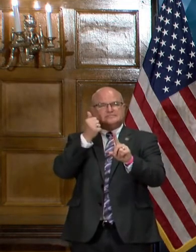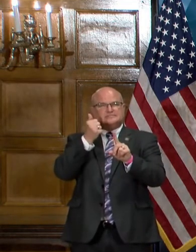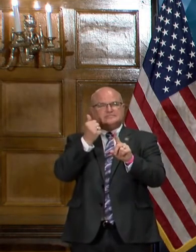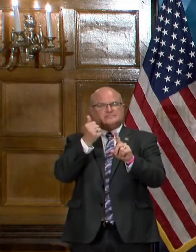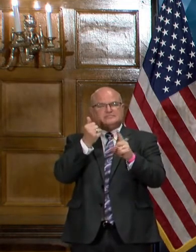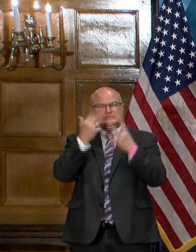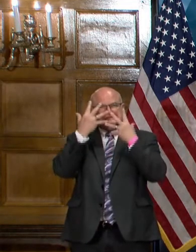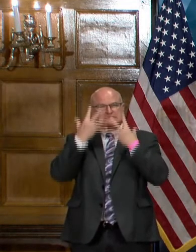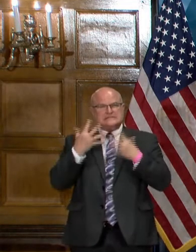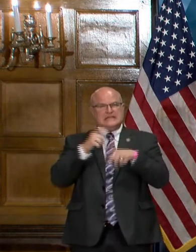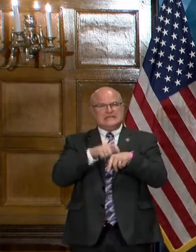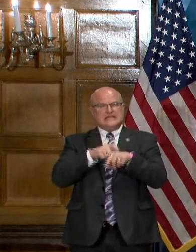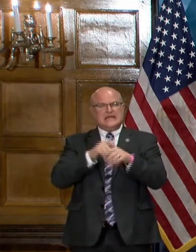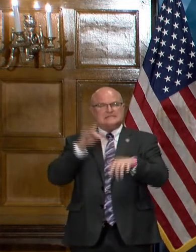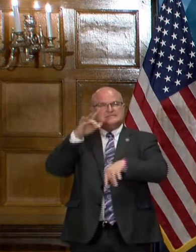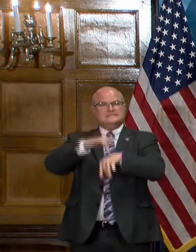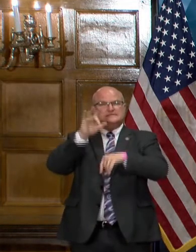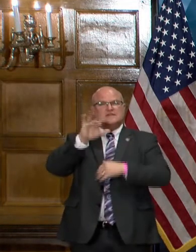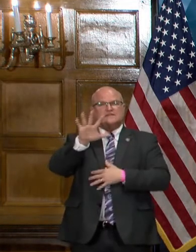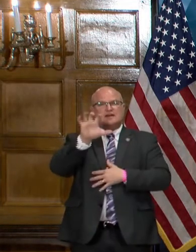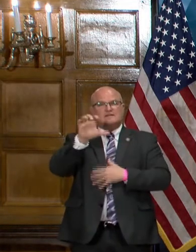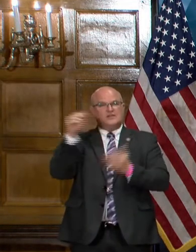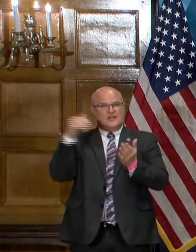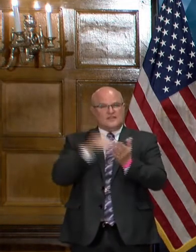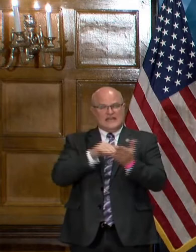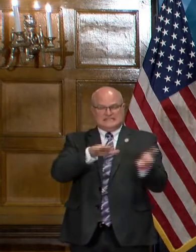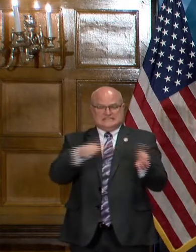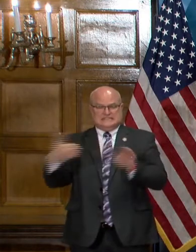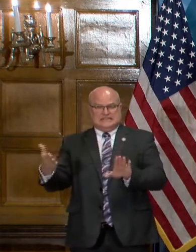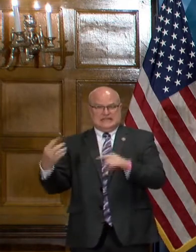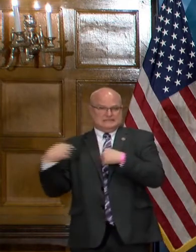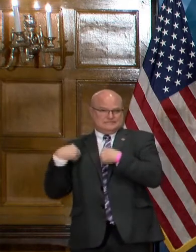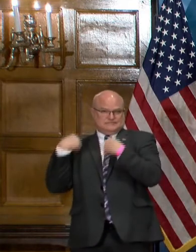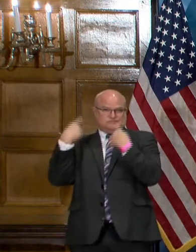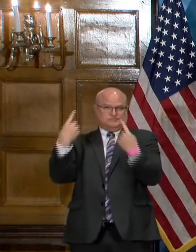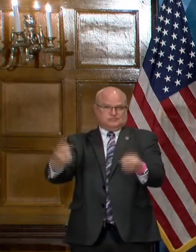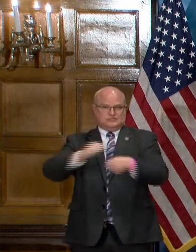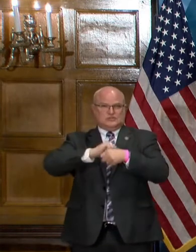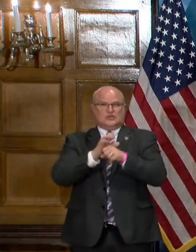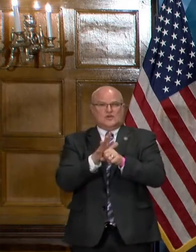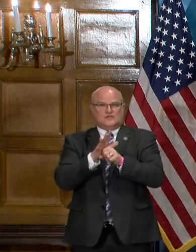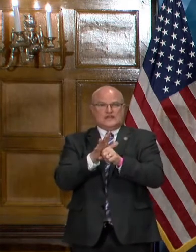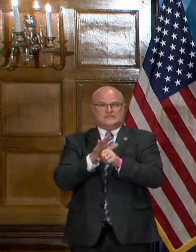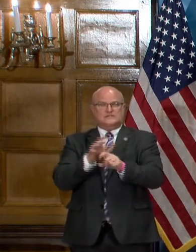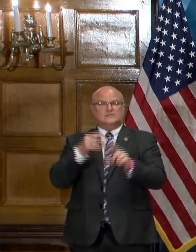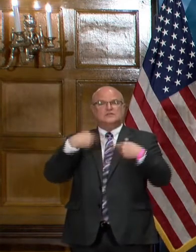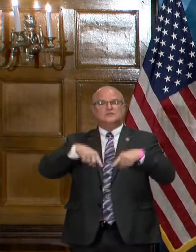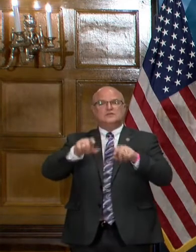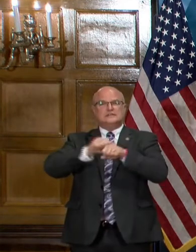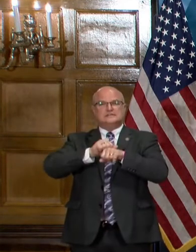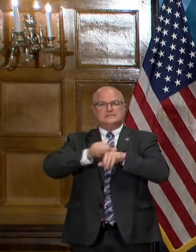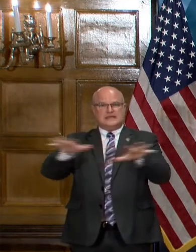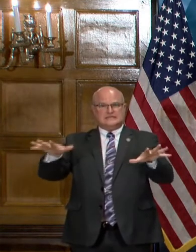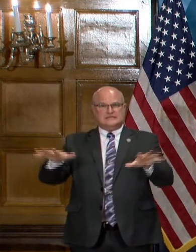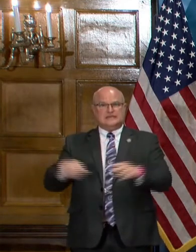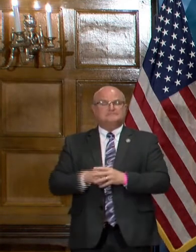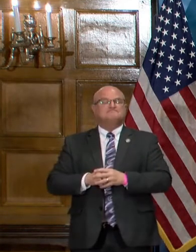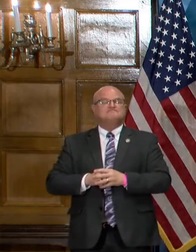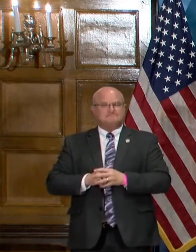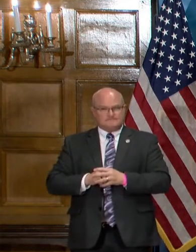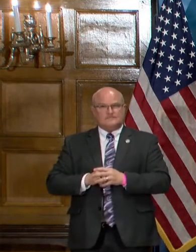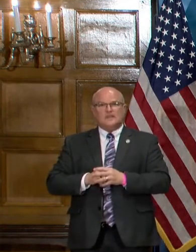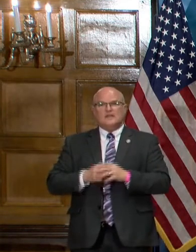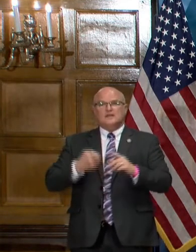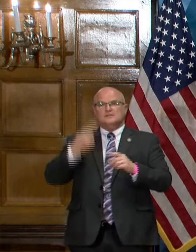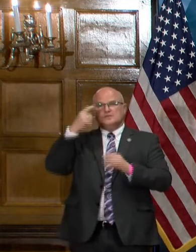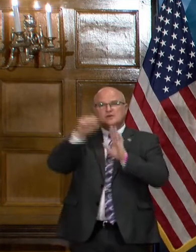landmark in reaching 500,000 deaths as a result of COVID-19 during this pandemic. As a result, the